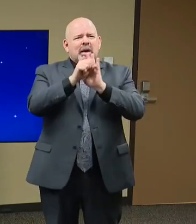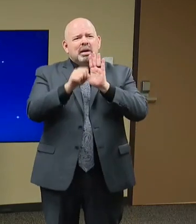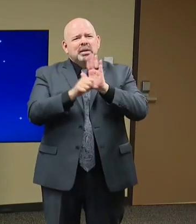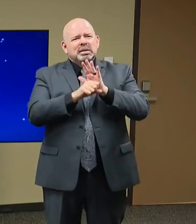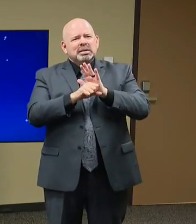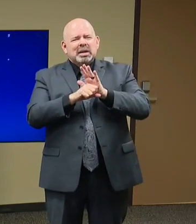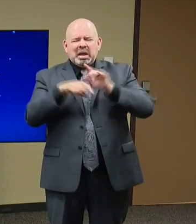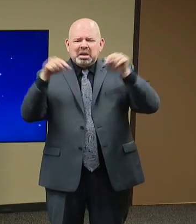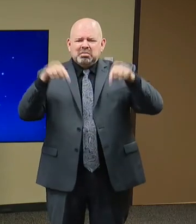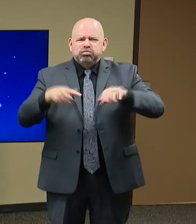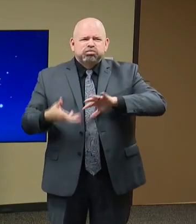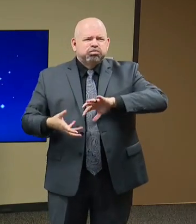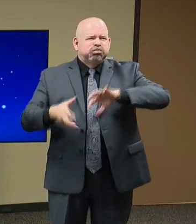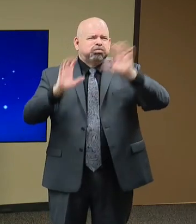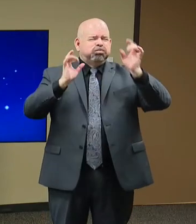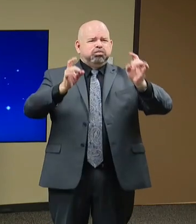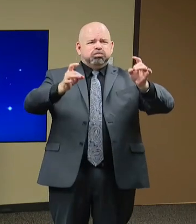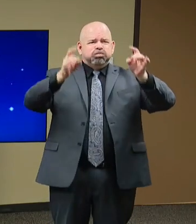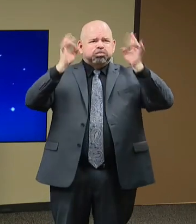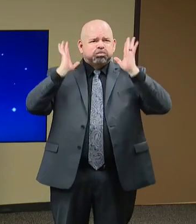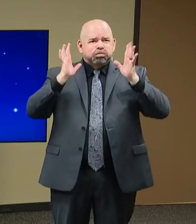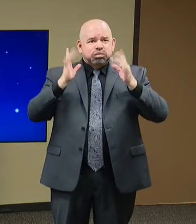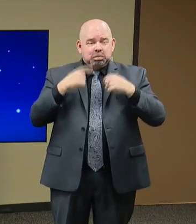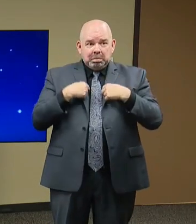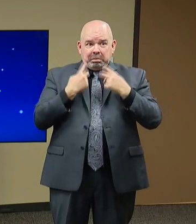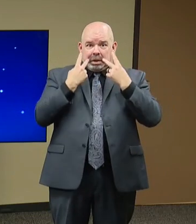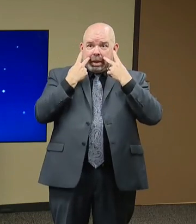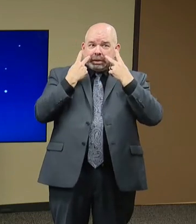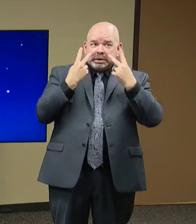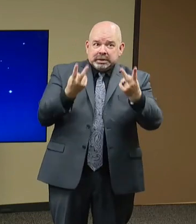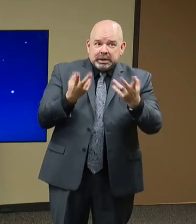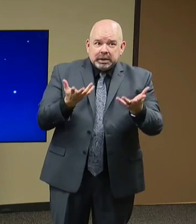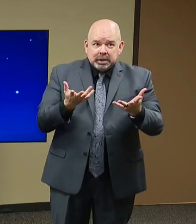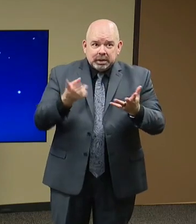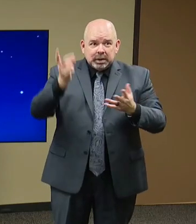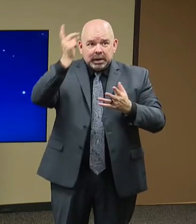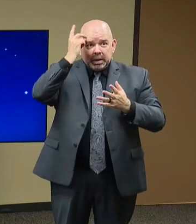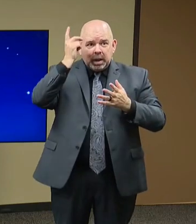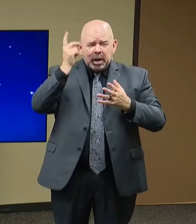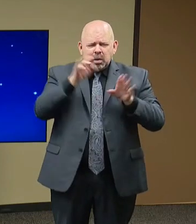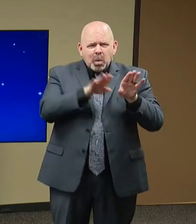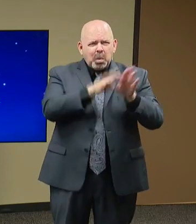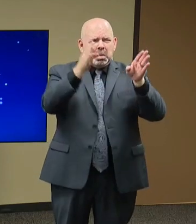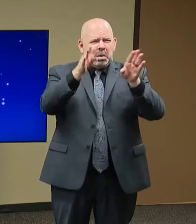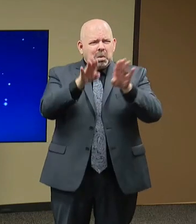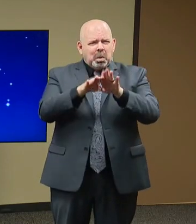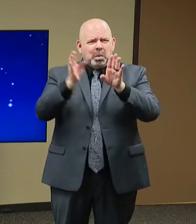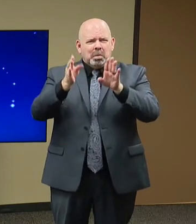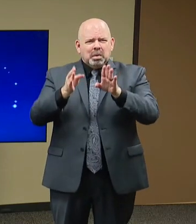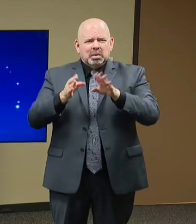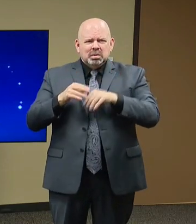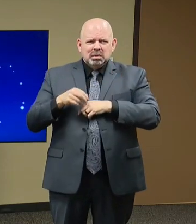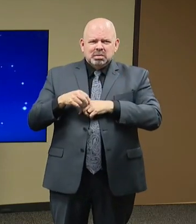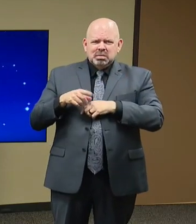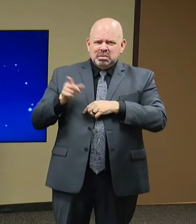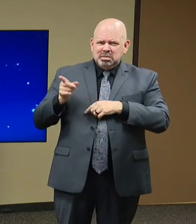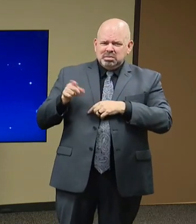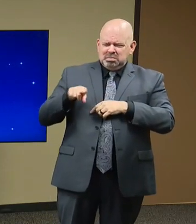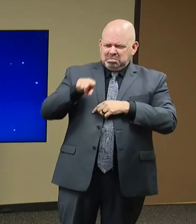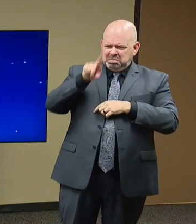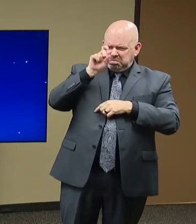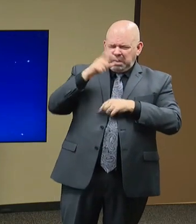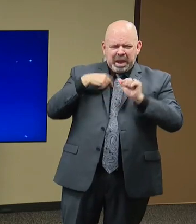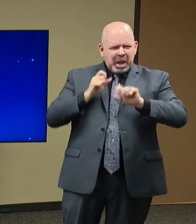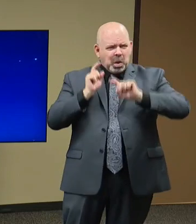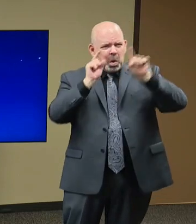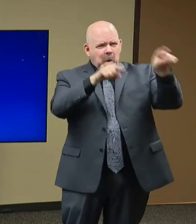County already open, and now you're just now telling me I can go get a haircut, but I've been getting a haircut for weeks? I mean, how does that, what do you